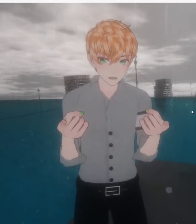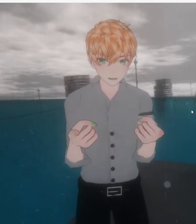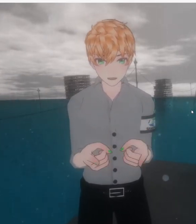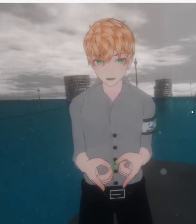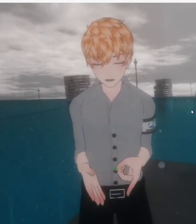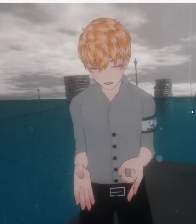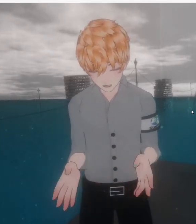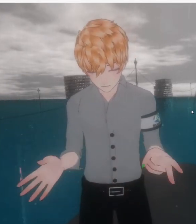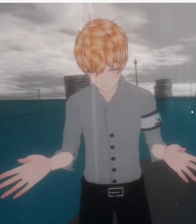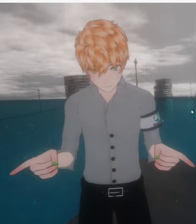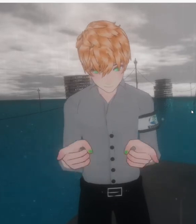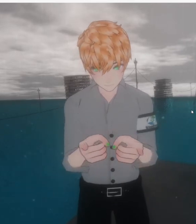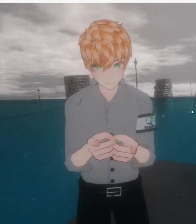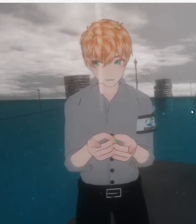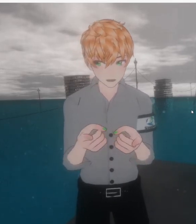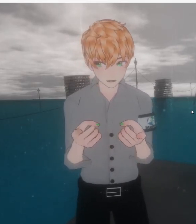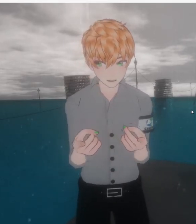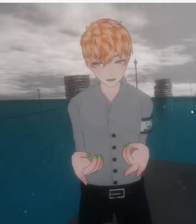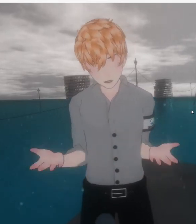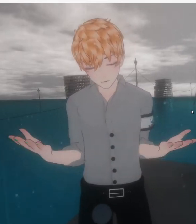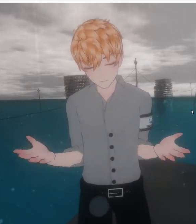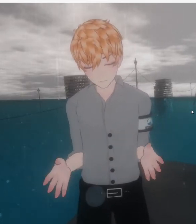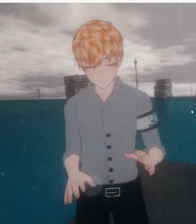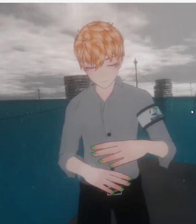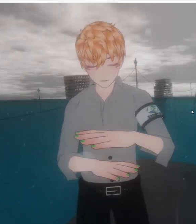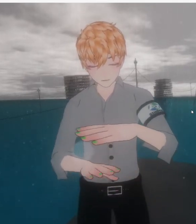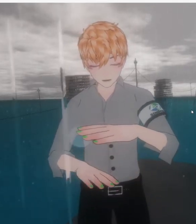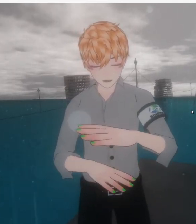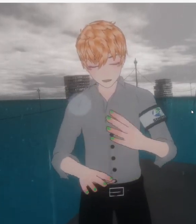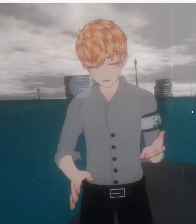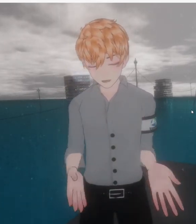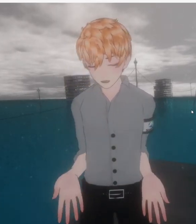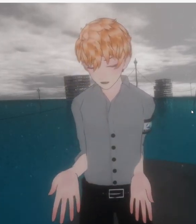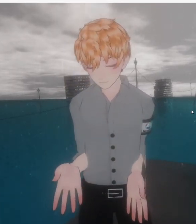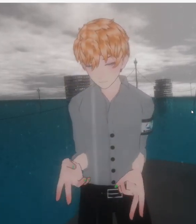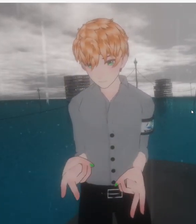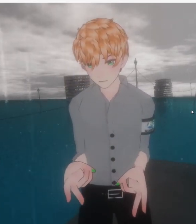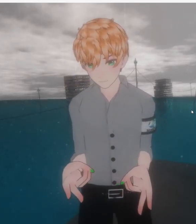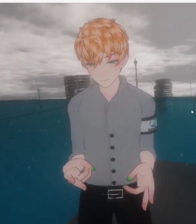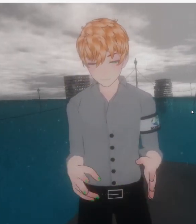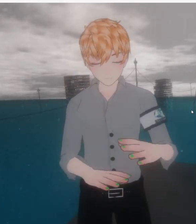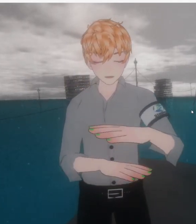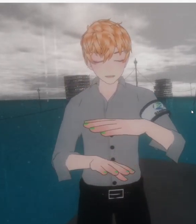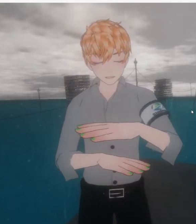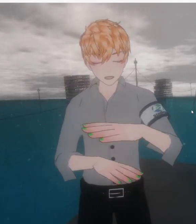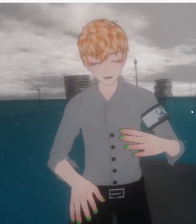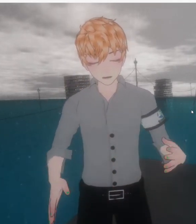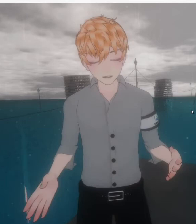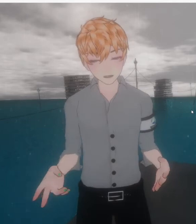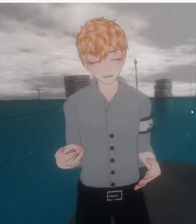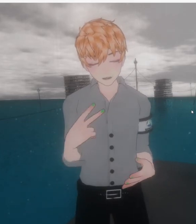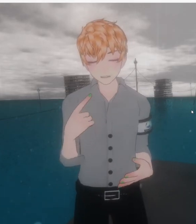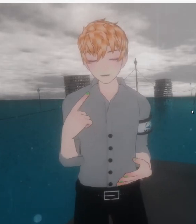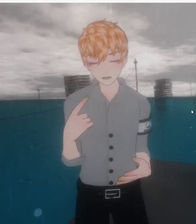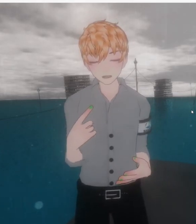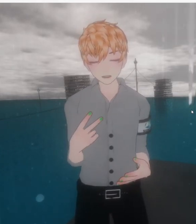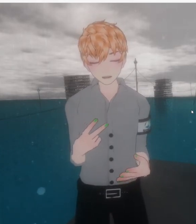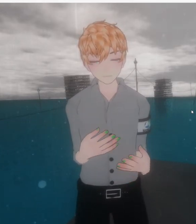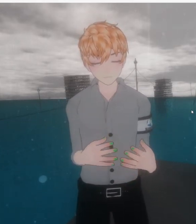together like that. At least in VR. It's a problem. That's the sign for basic. See, this is me again crossing